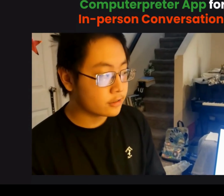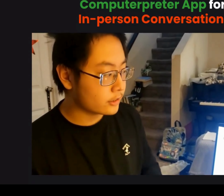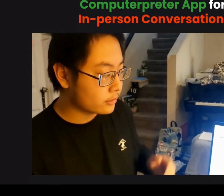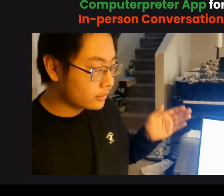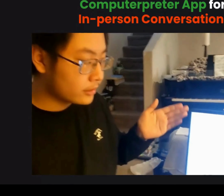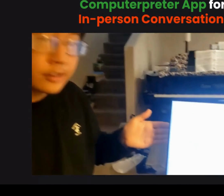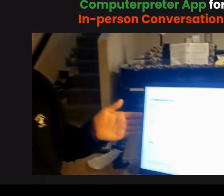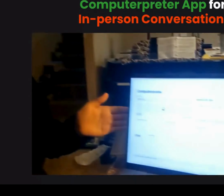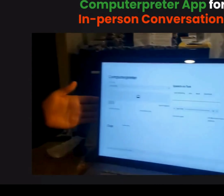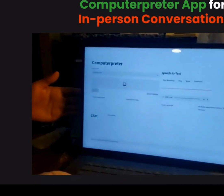using Computerpreter.